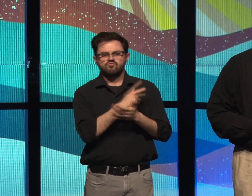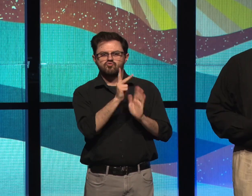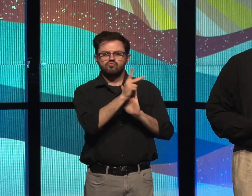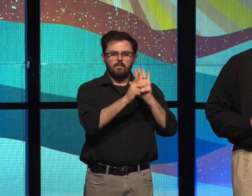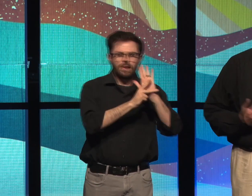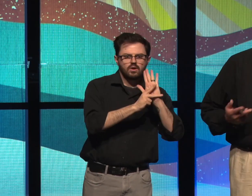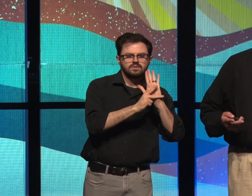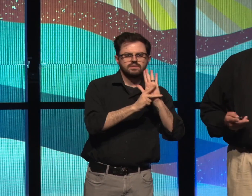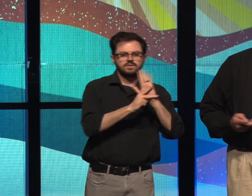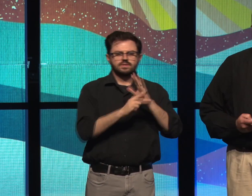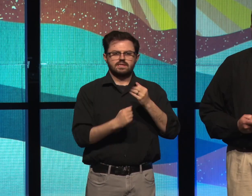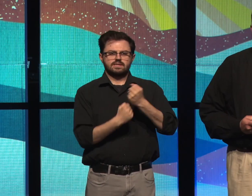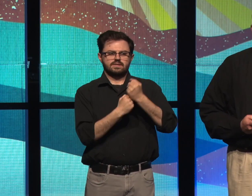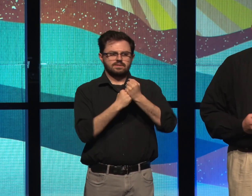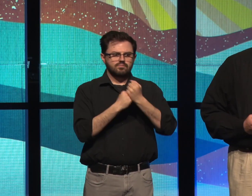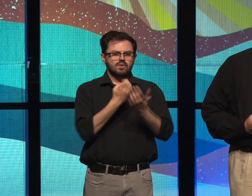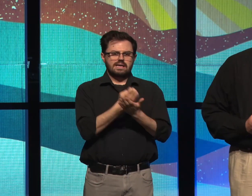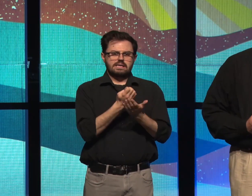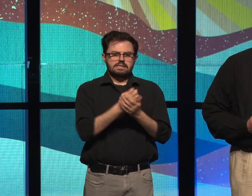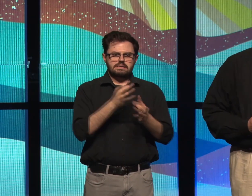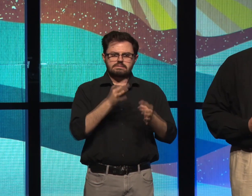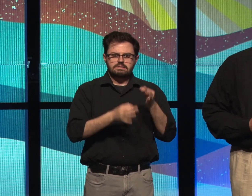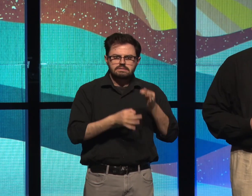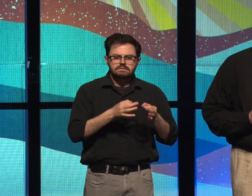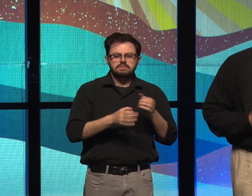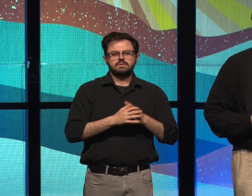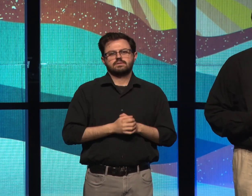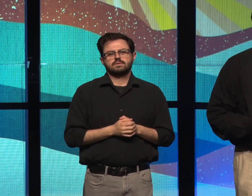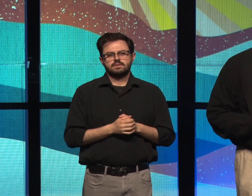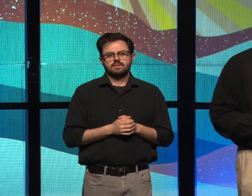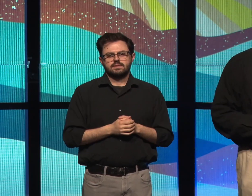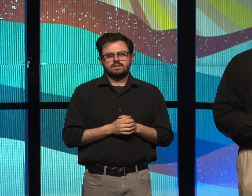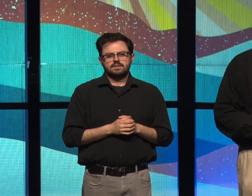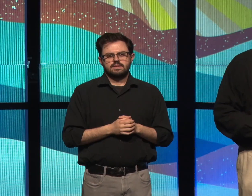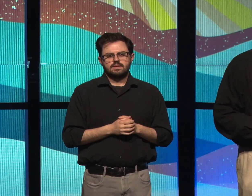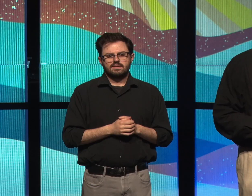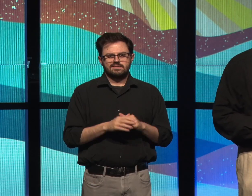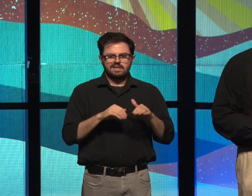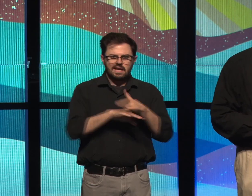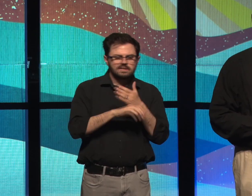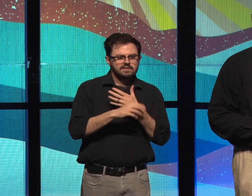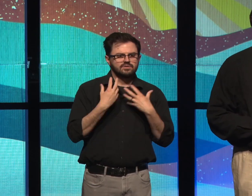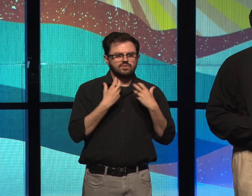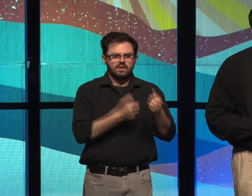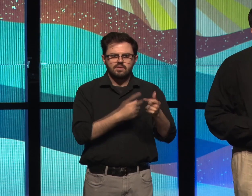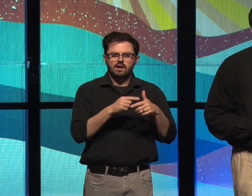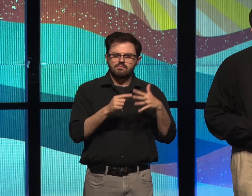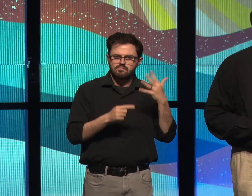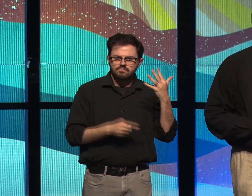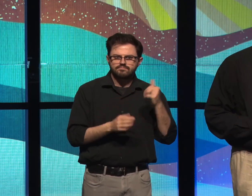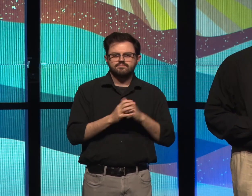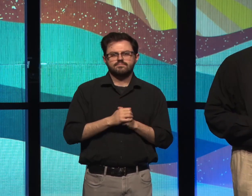housing and access to health care. The current federal minimum wage is